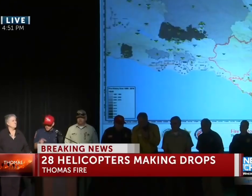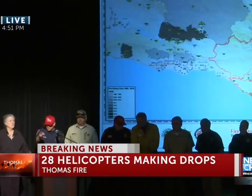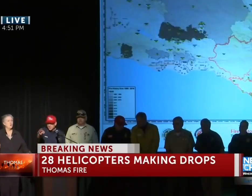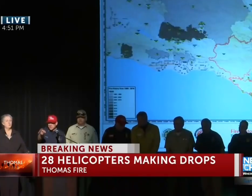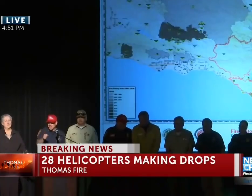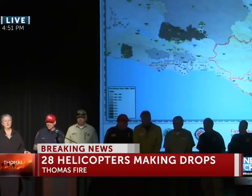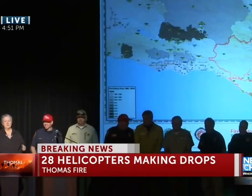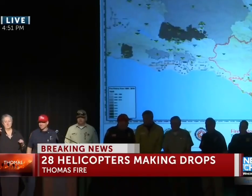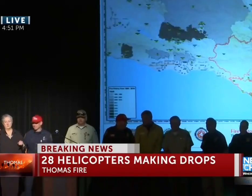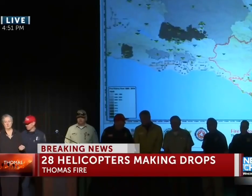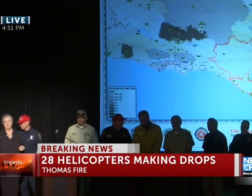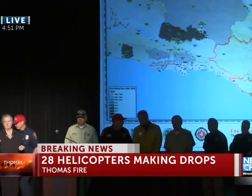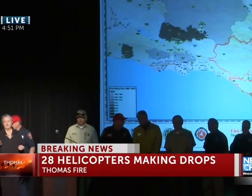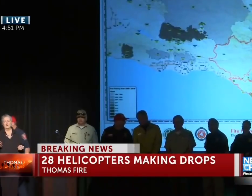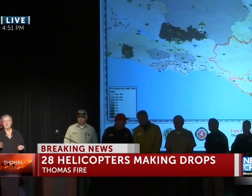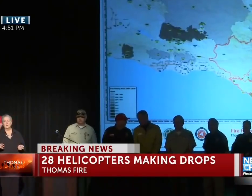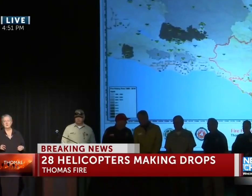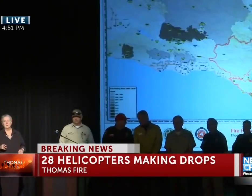Okay, question number 2, yeah.